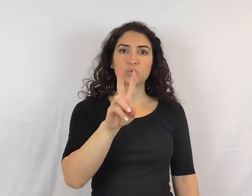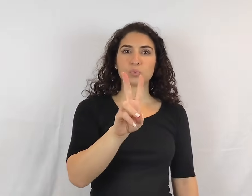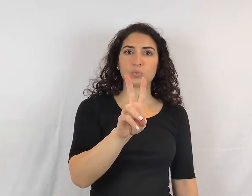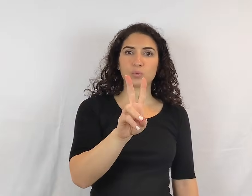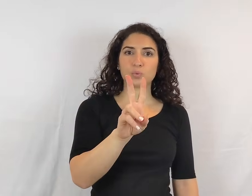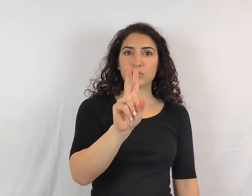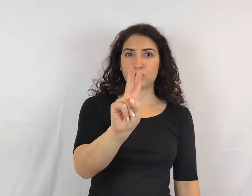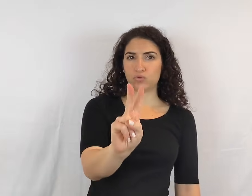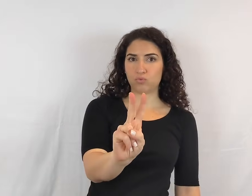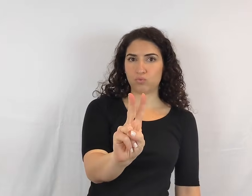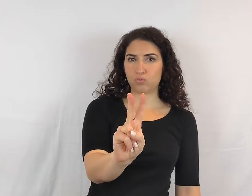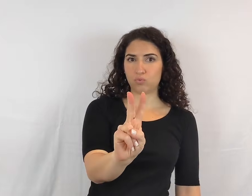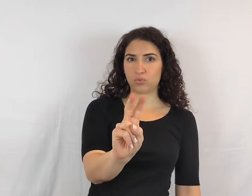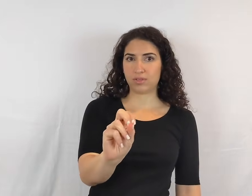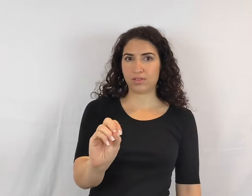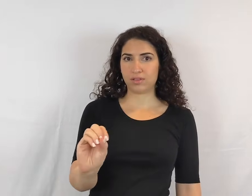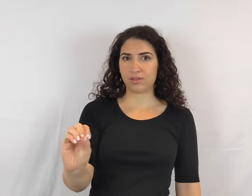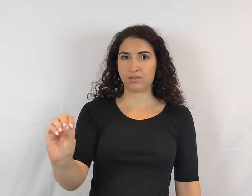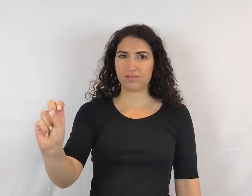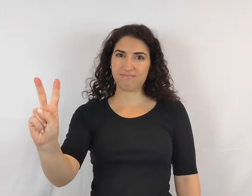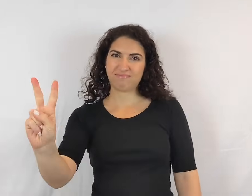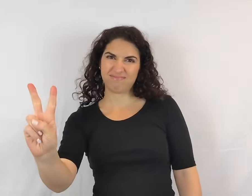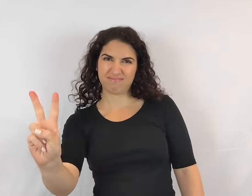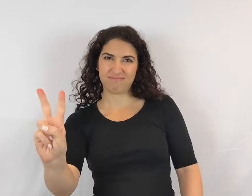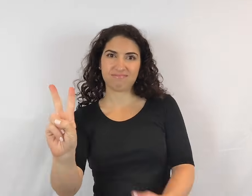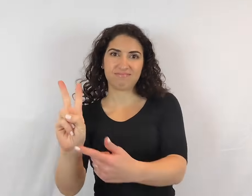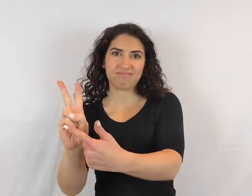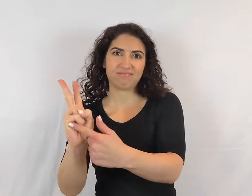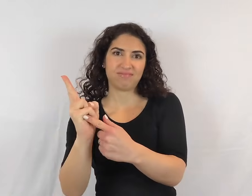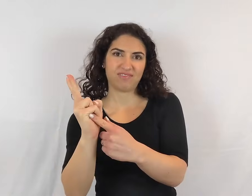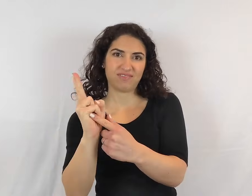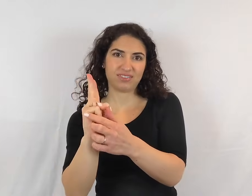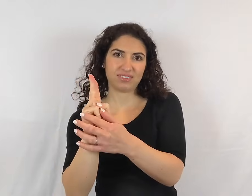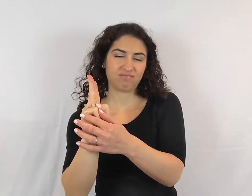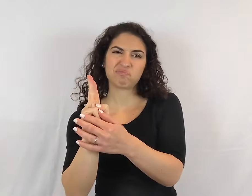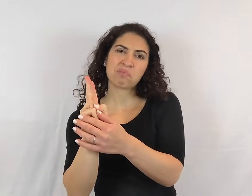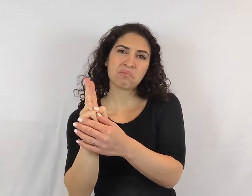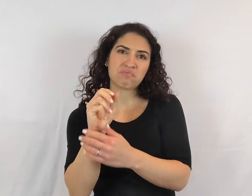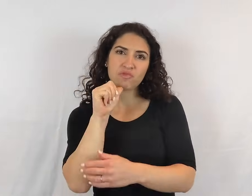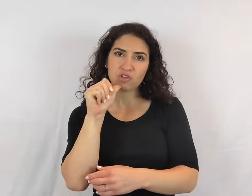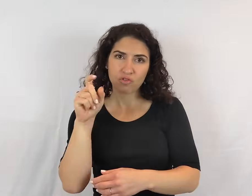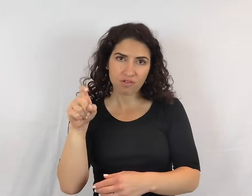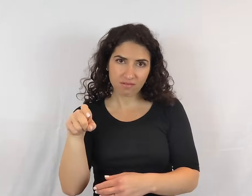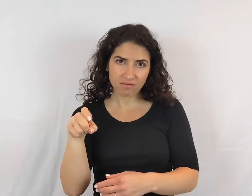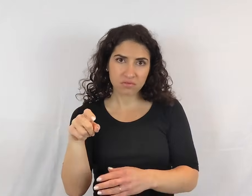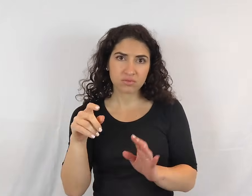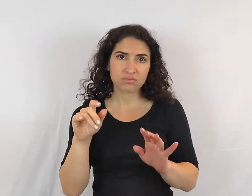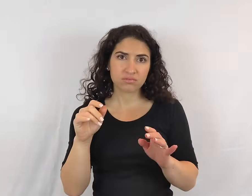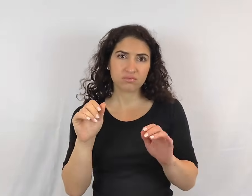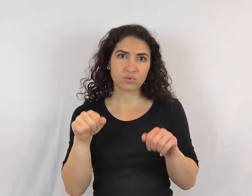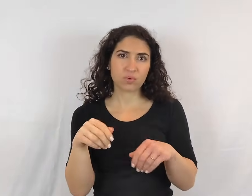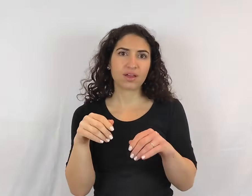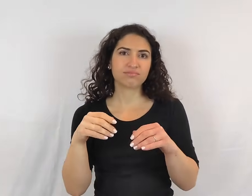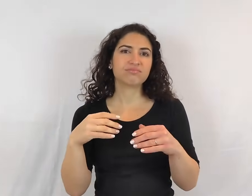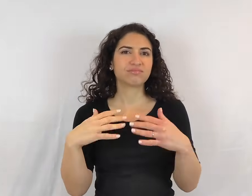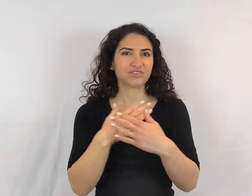You don't need to do 2 in hand shape and then a true O back to a full 2. You don't need to do that. You